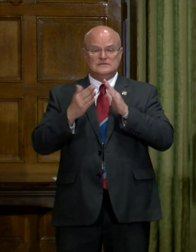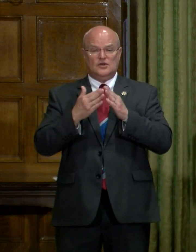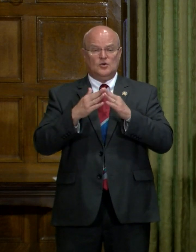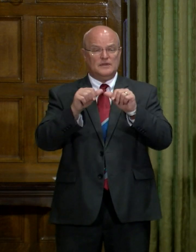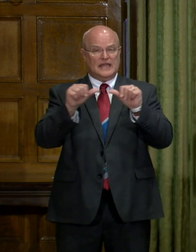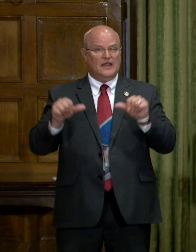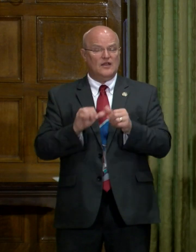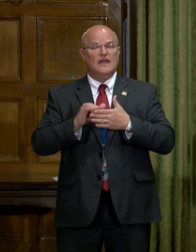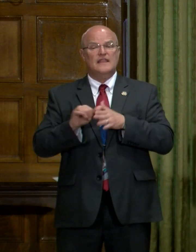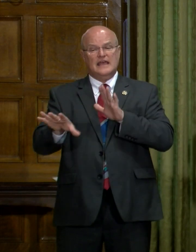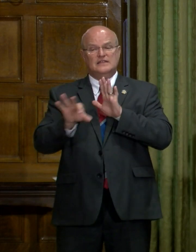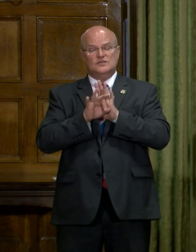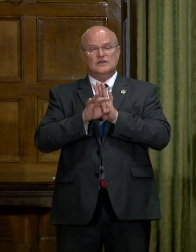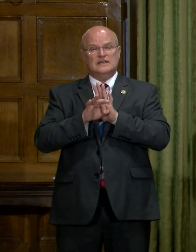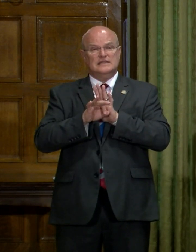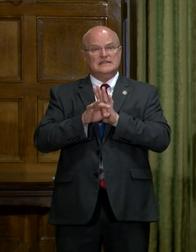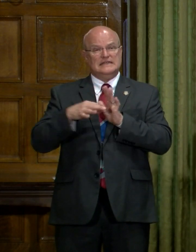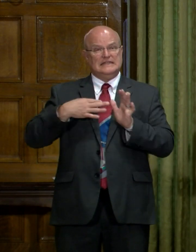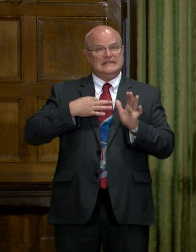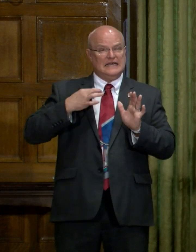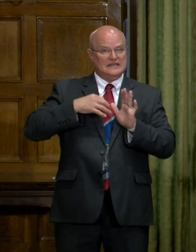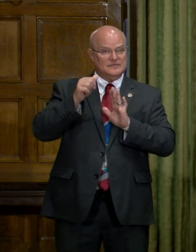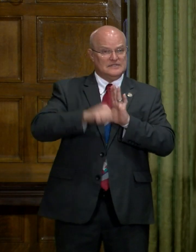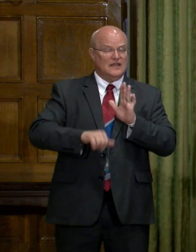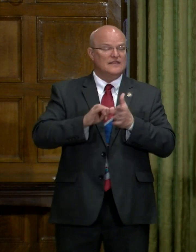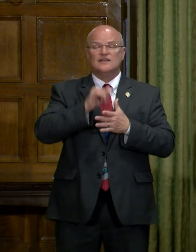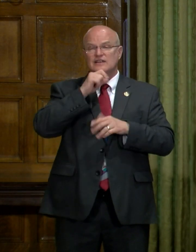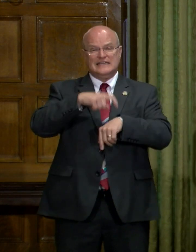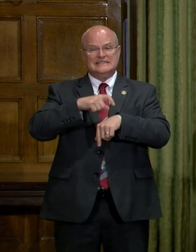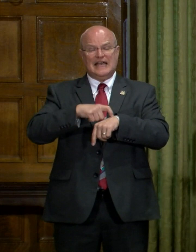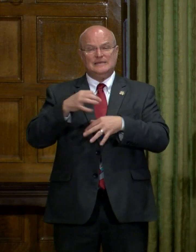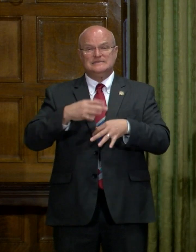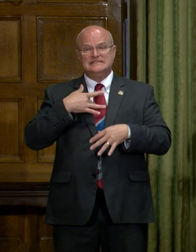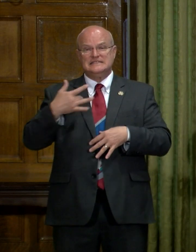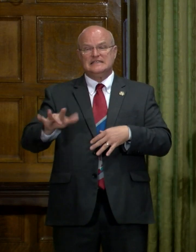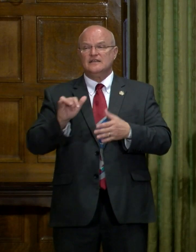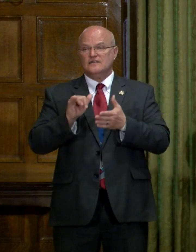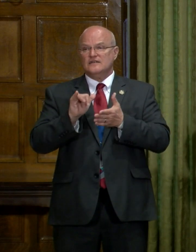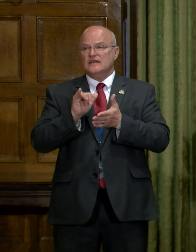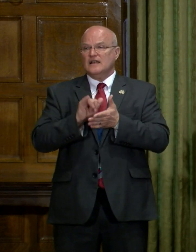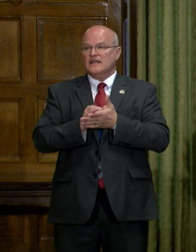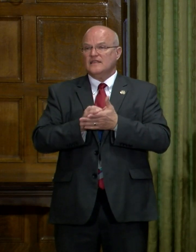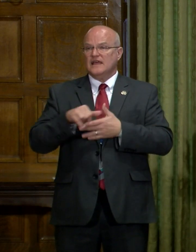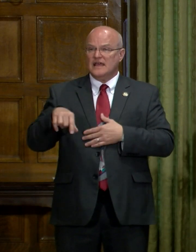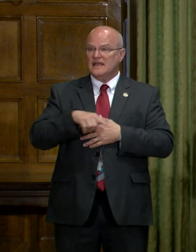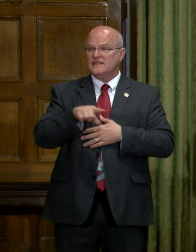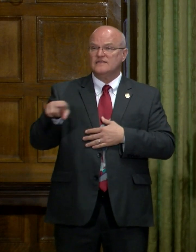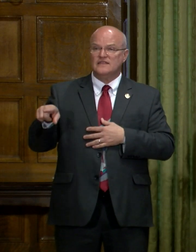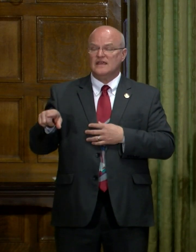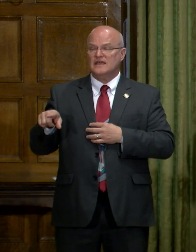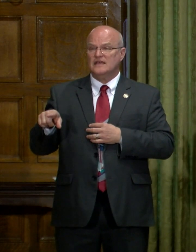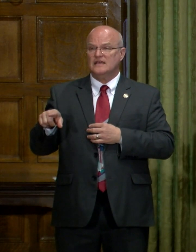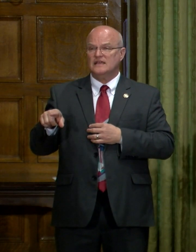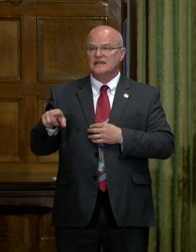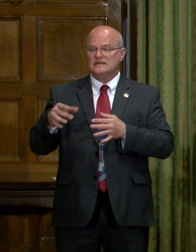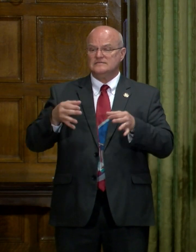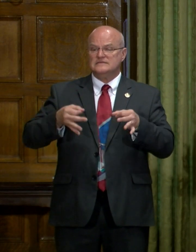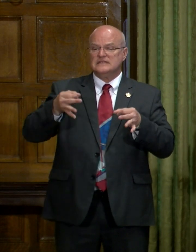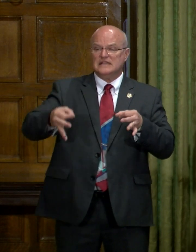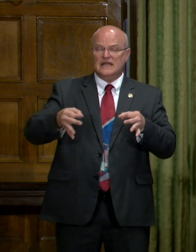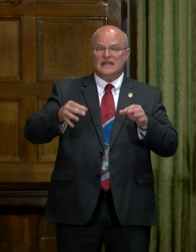do elective procedures that are not time sensitive, that they